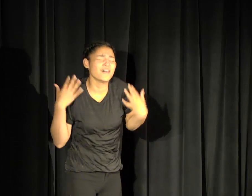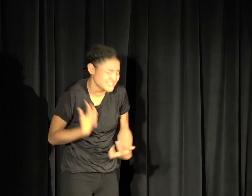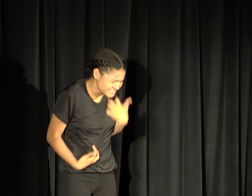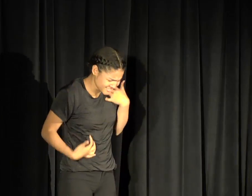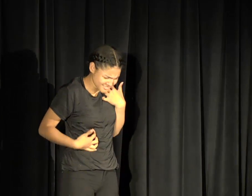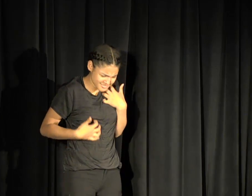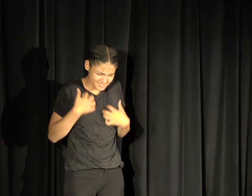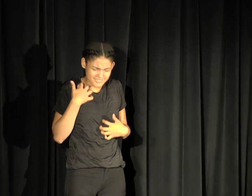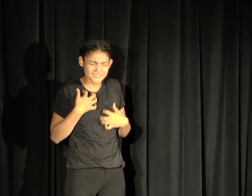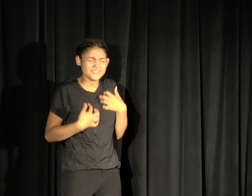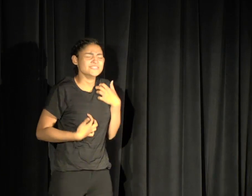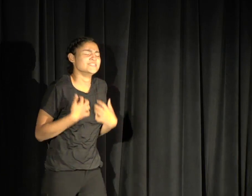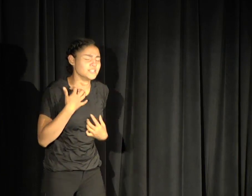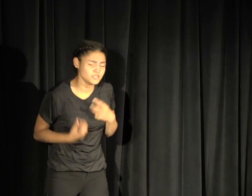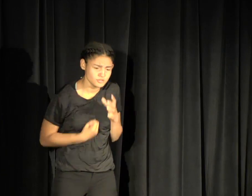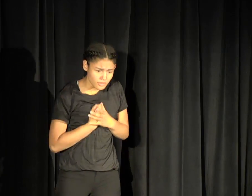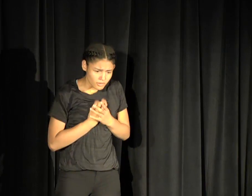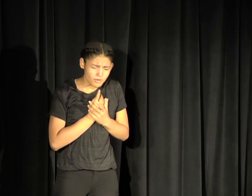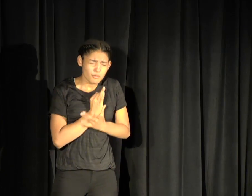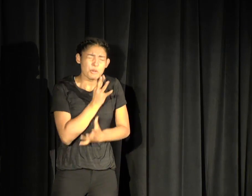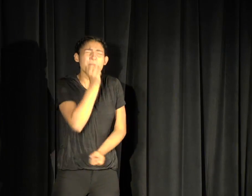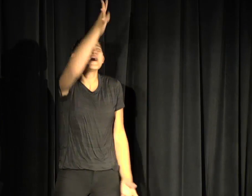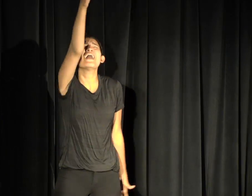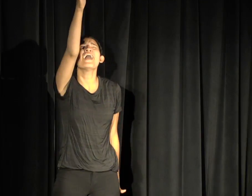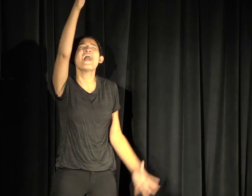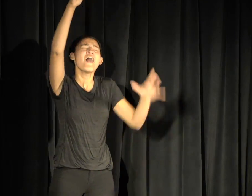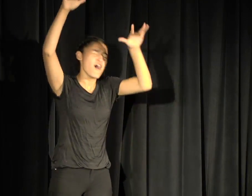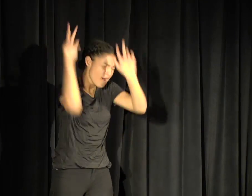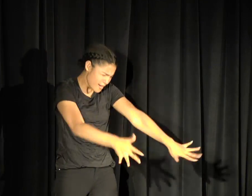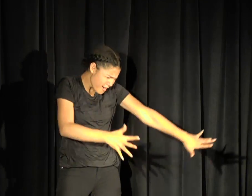Things get hard as wind blowing against his judgment.